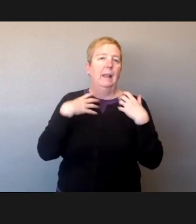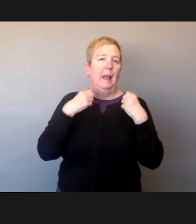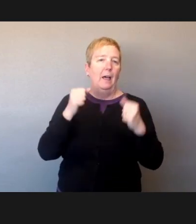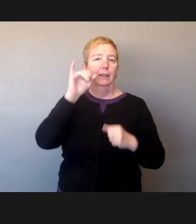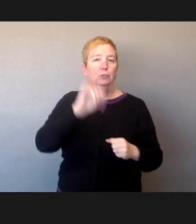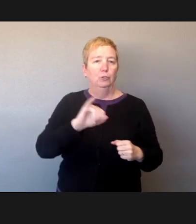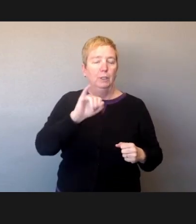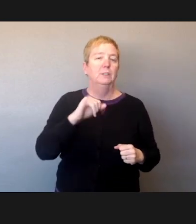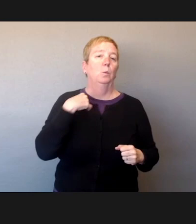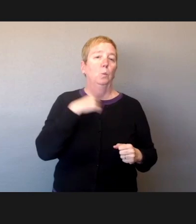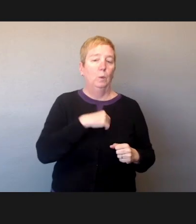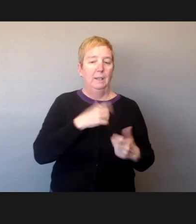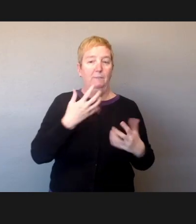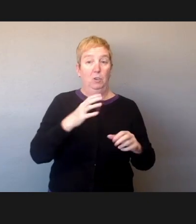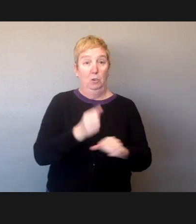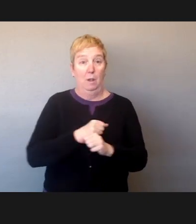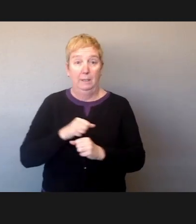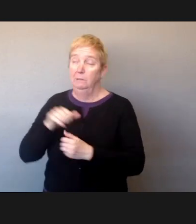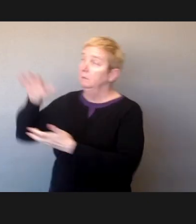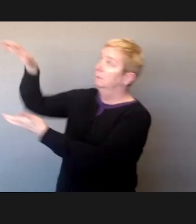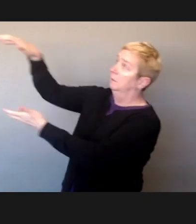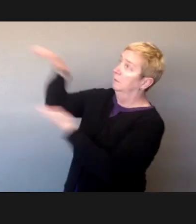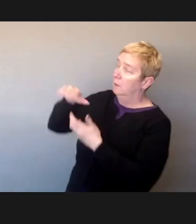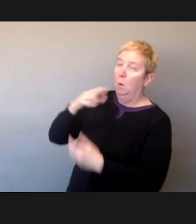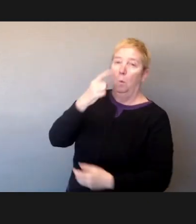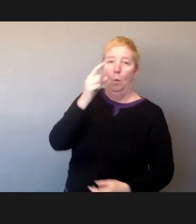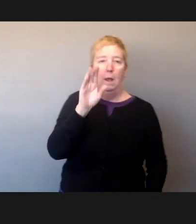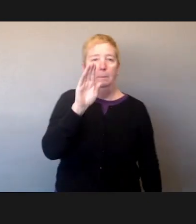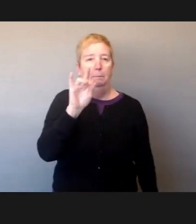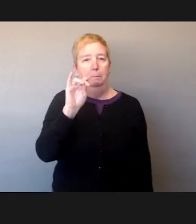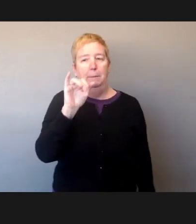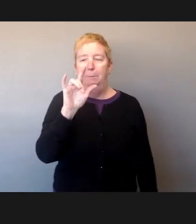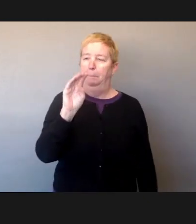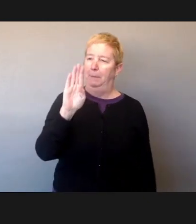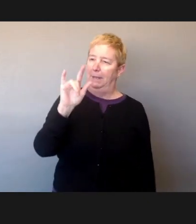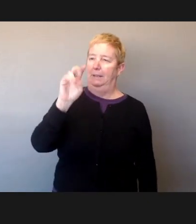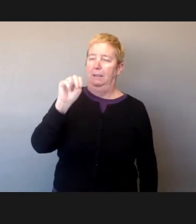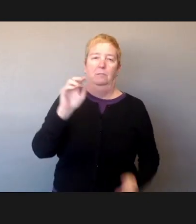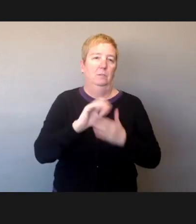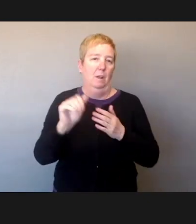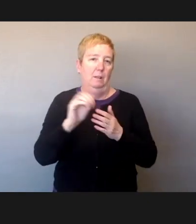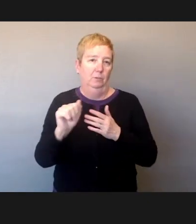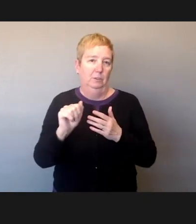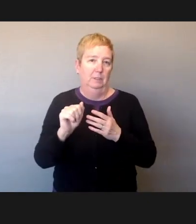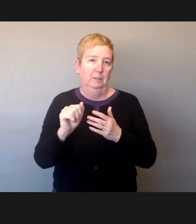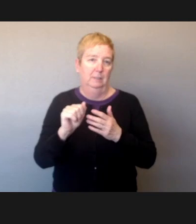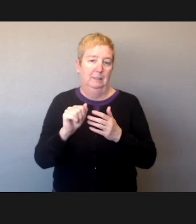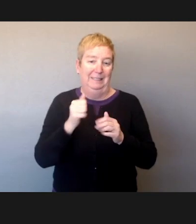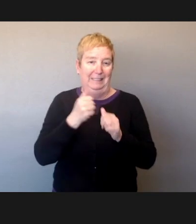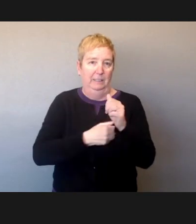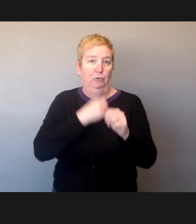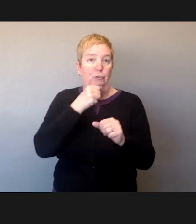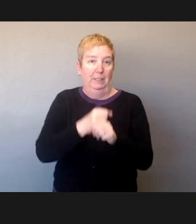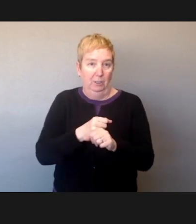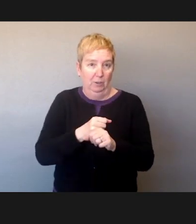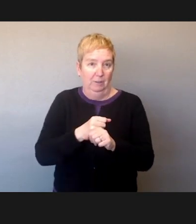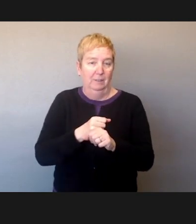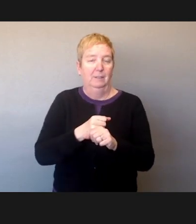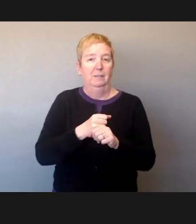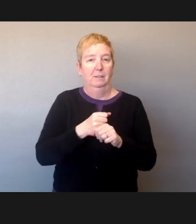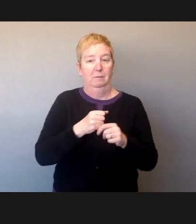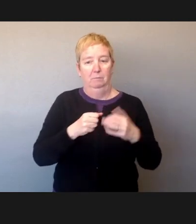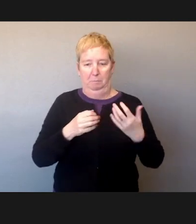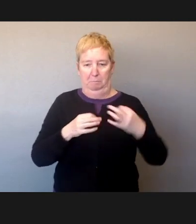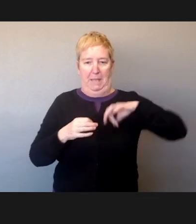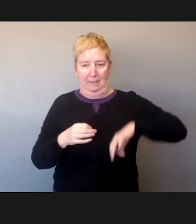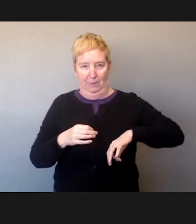more than an extra $1 billion a year of benefits related to the pandemic. And so we